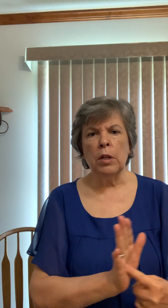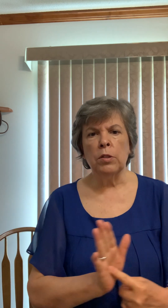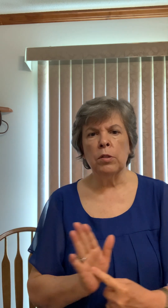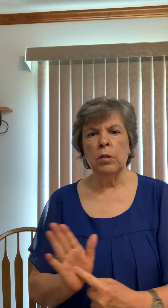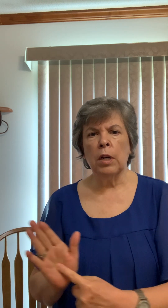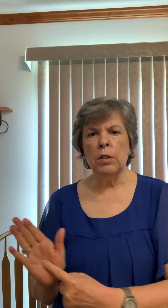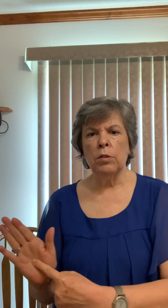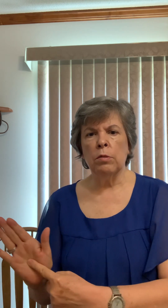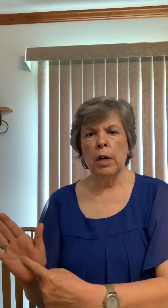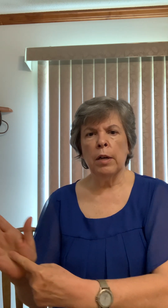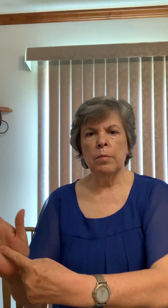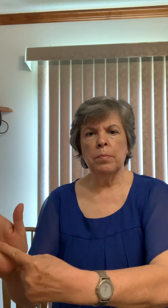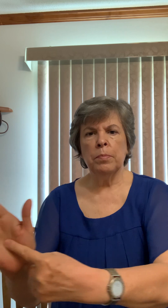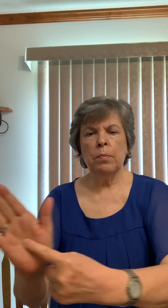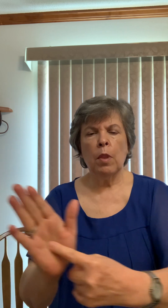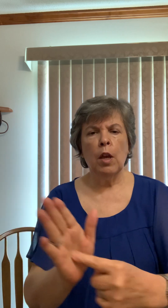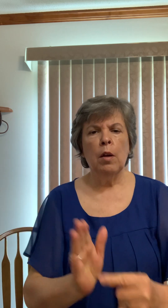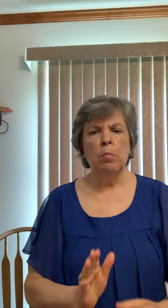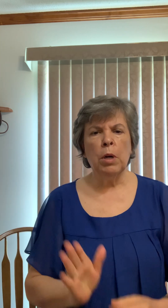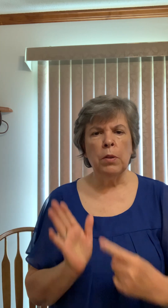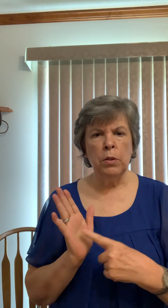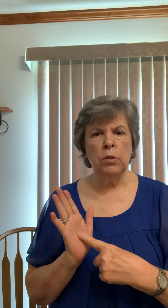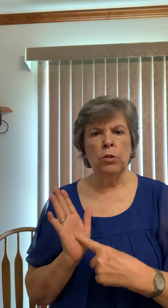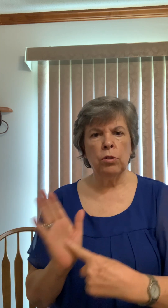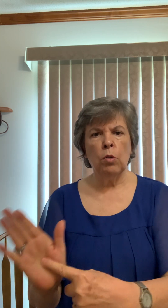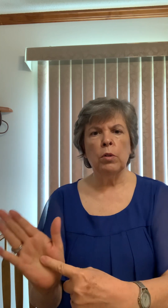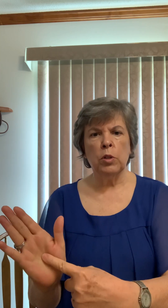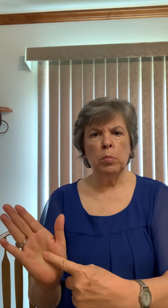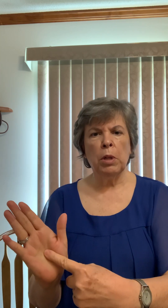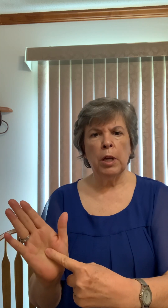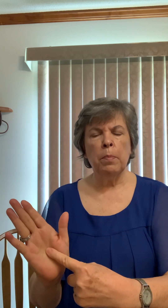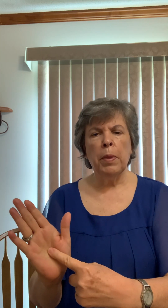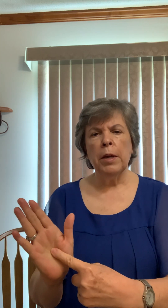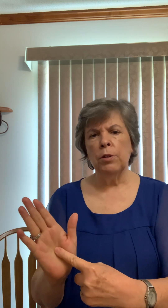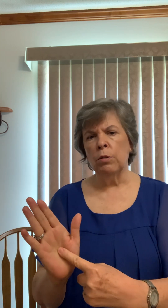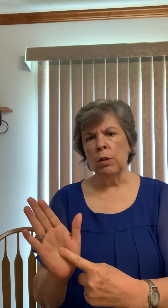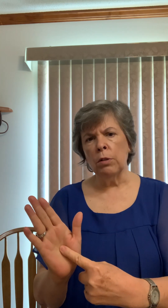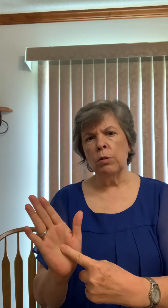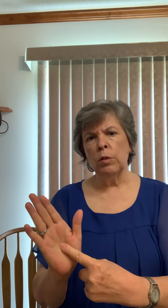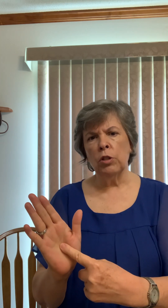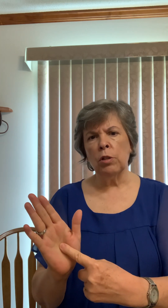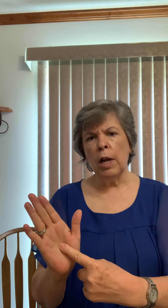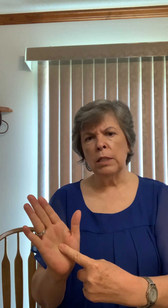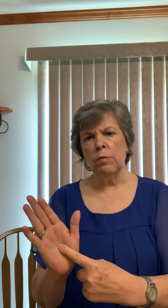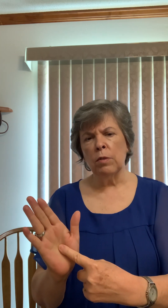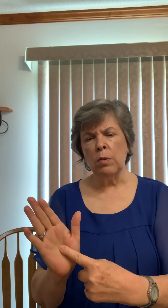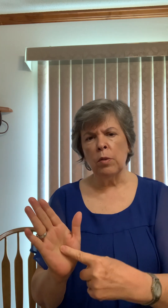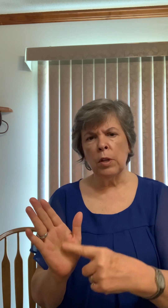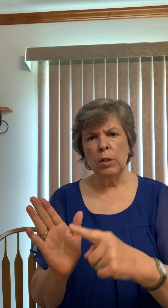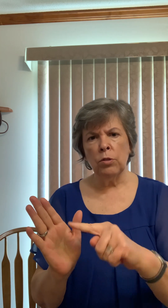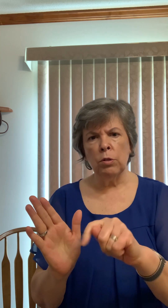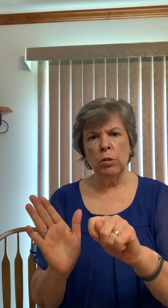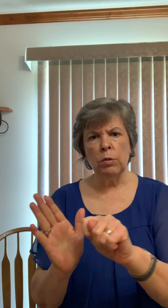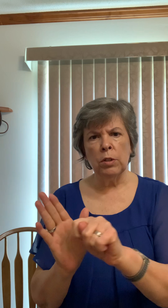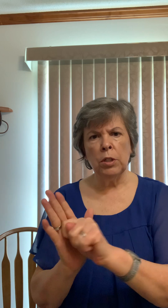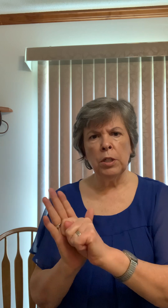to kind of do that. But this is show or display. You can also initialize it for other things. You can do a T